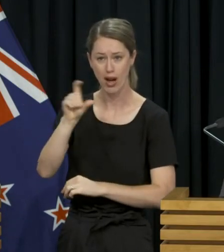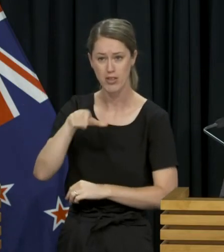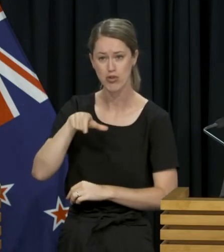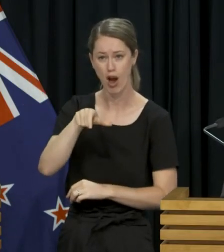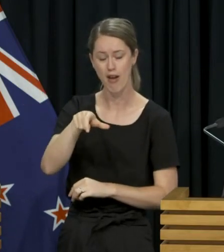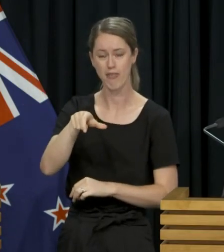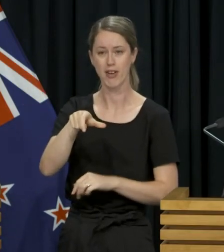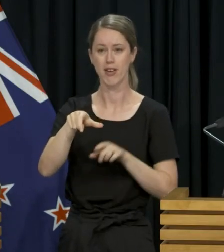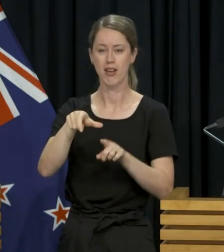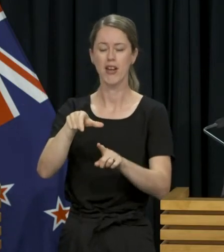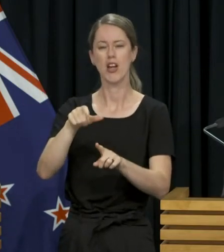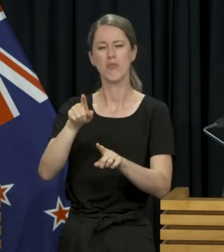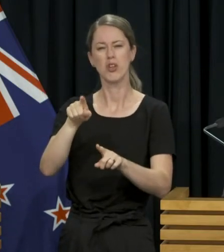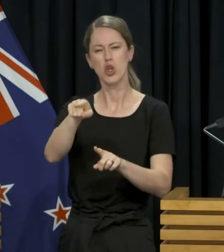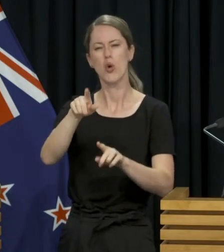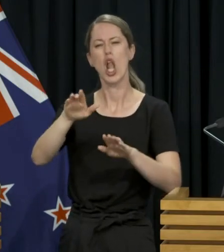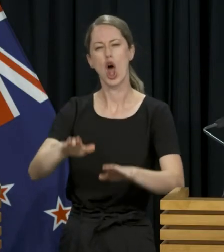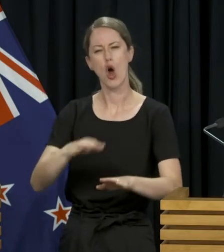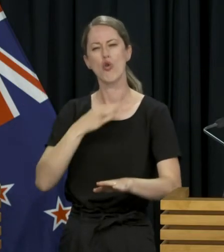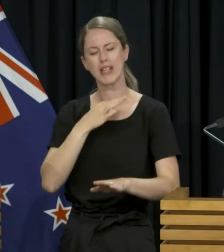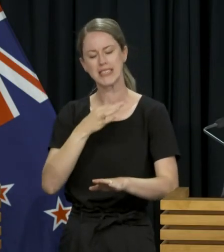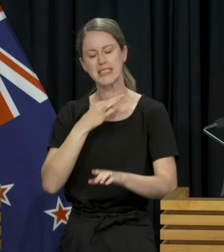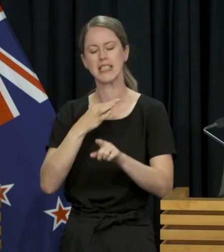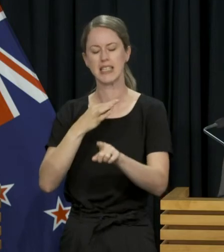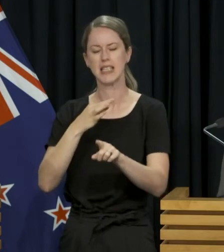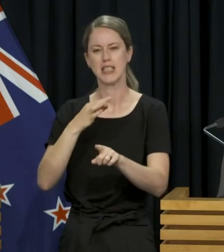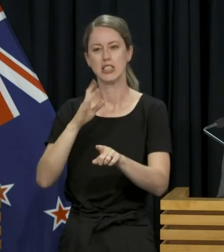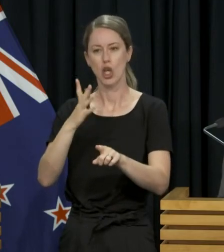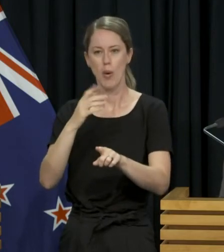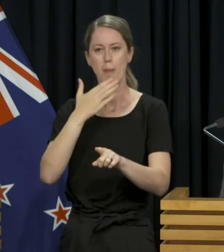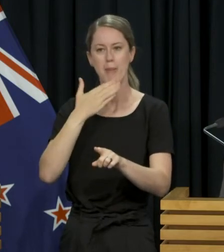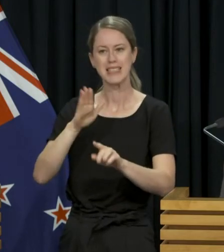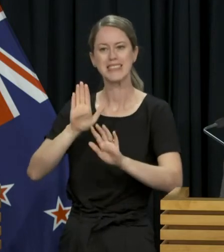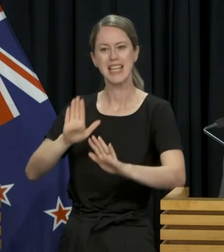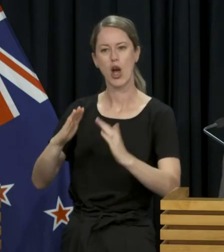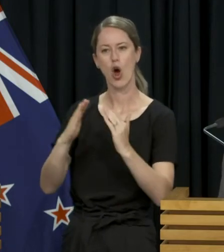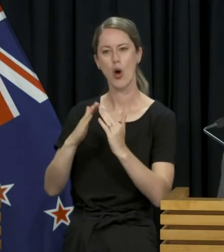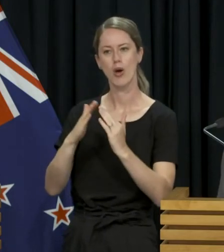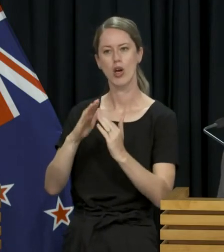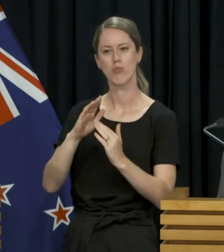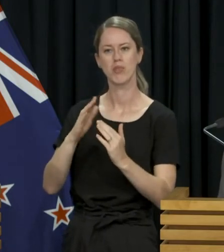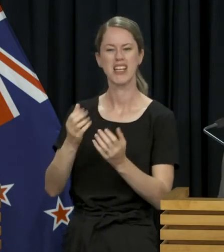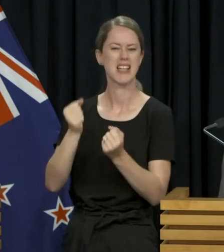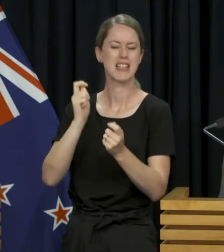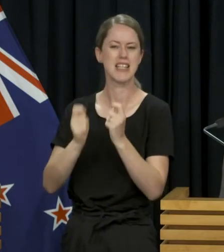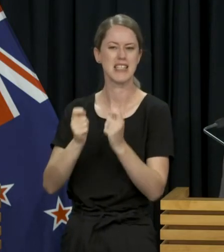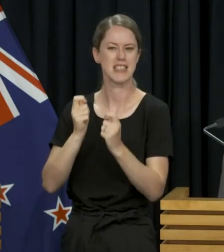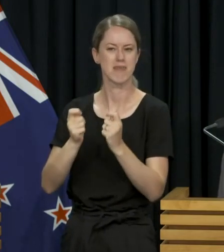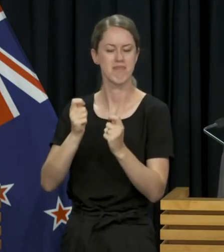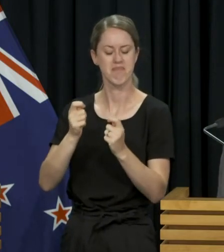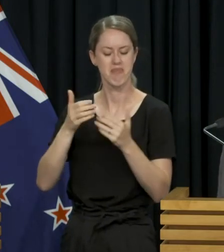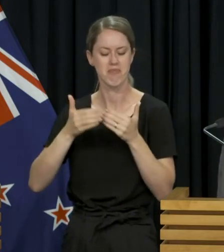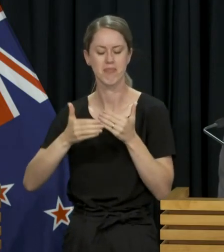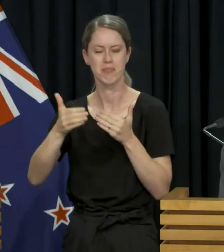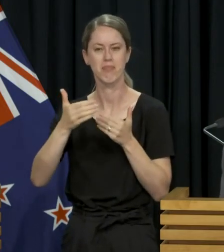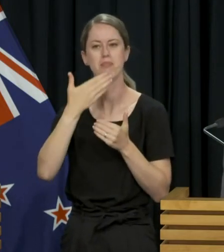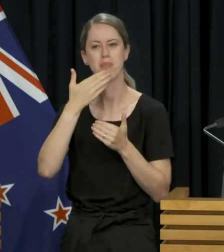the case undertakes, and the advice there is to stay at home and get a test any time from today.